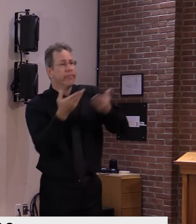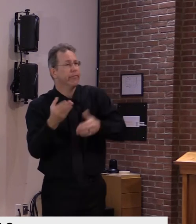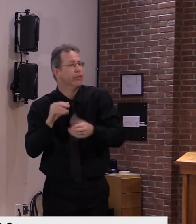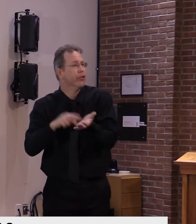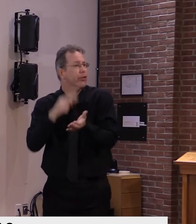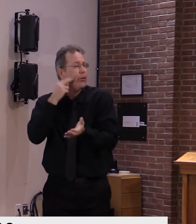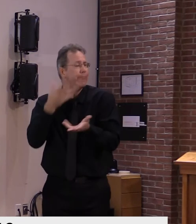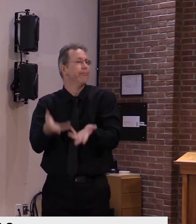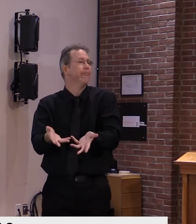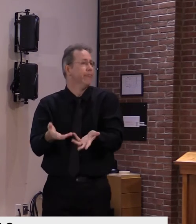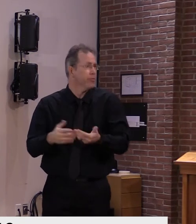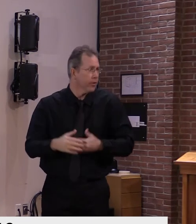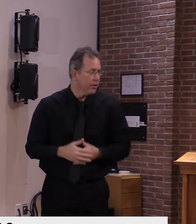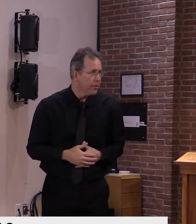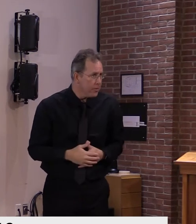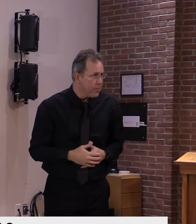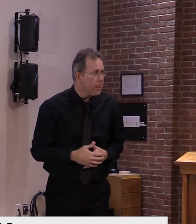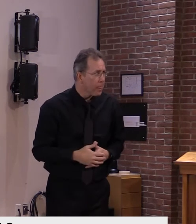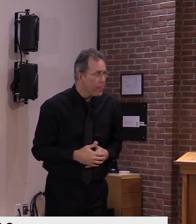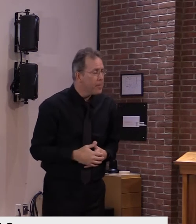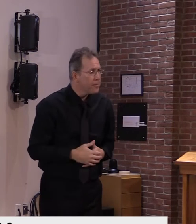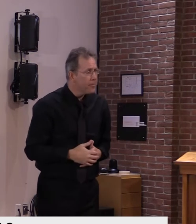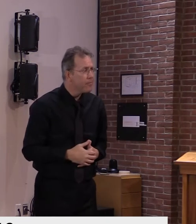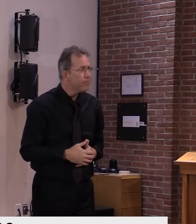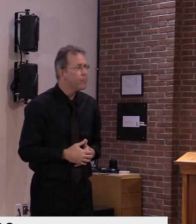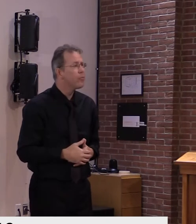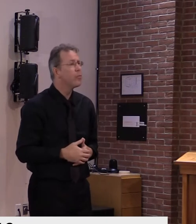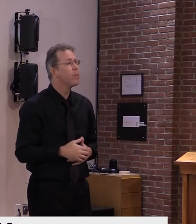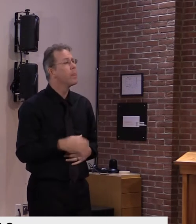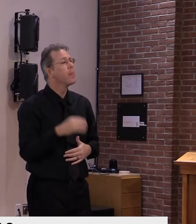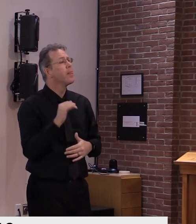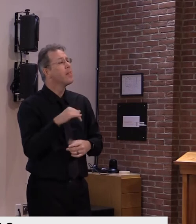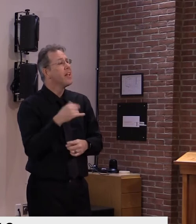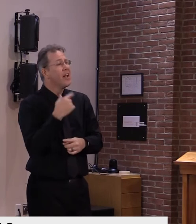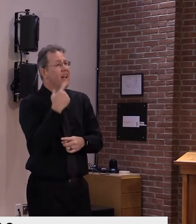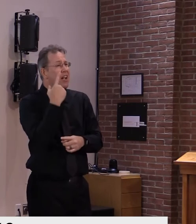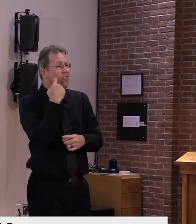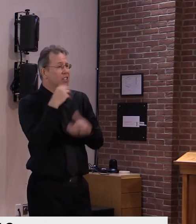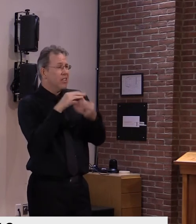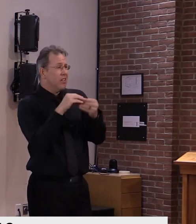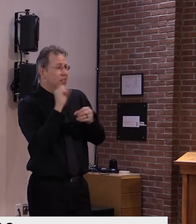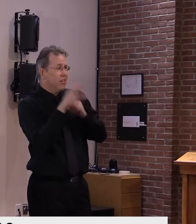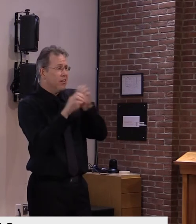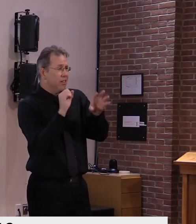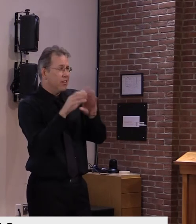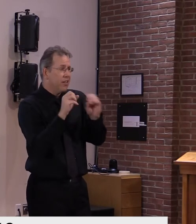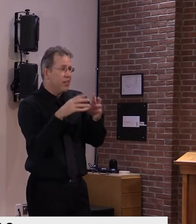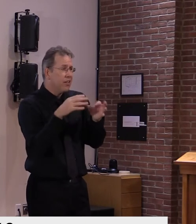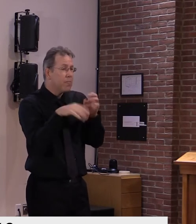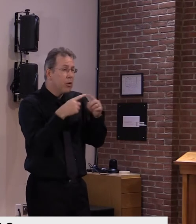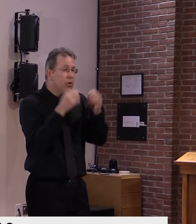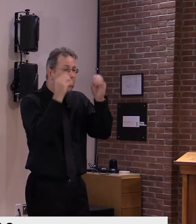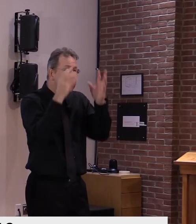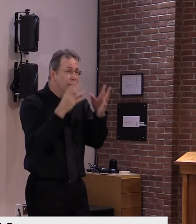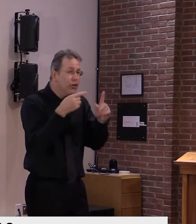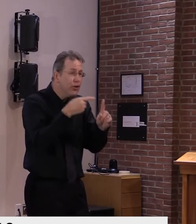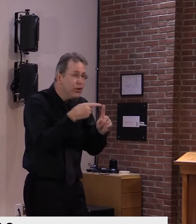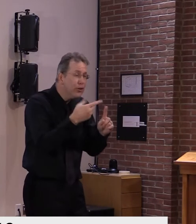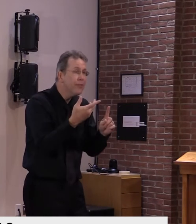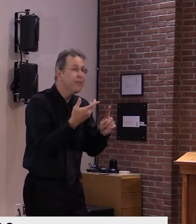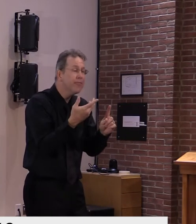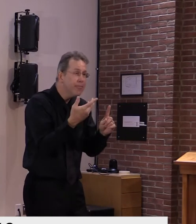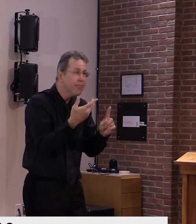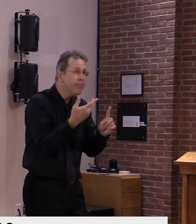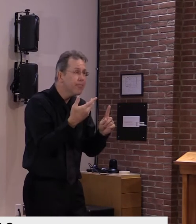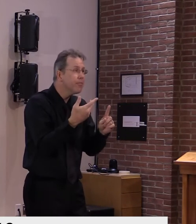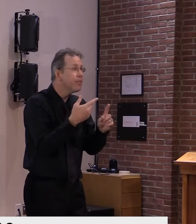The nice part about the data I gave you on teachers, I think if we looked at the overall data on healthcare, as we pick